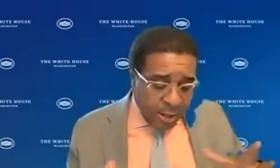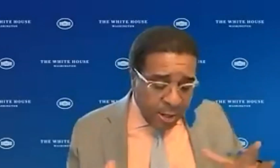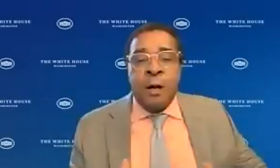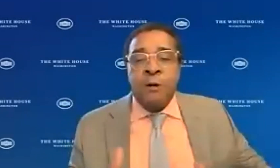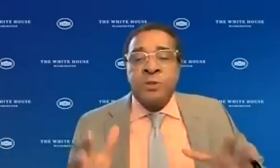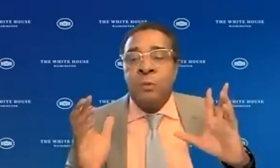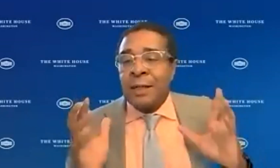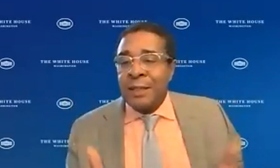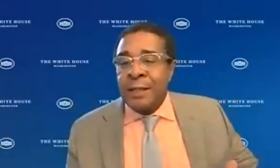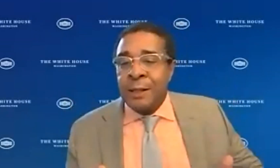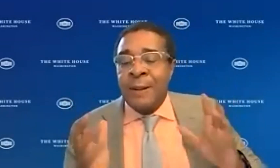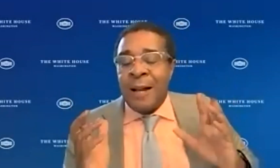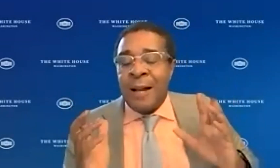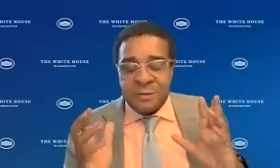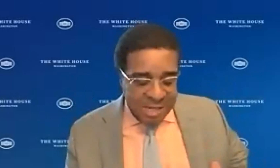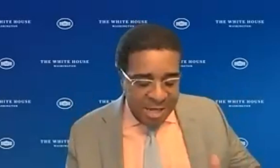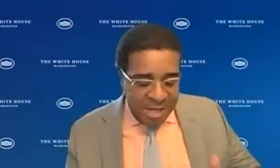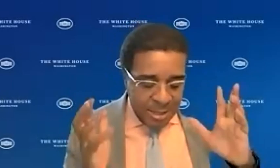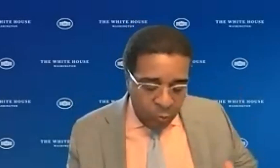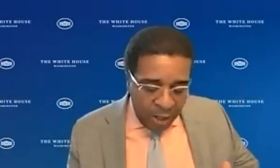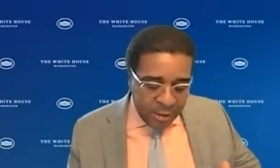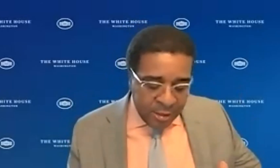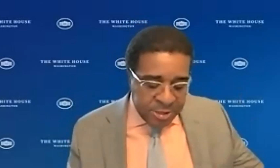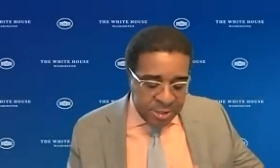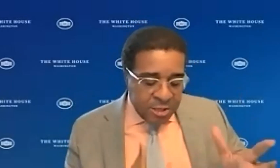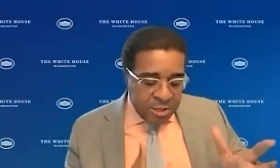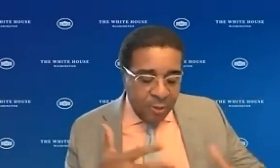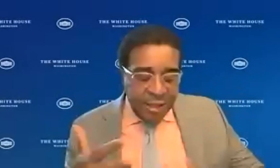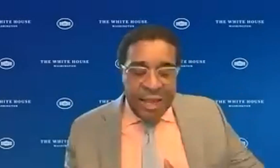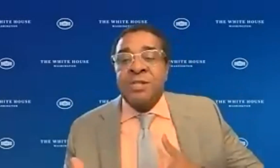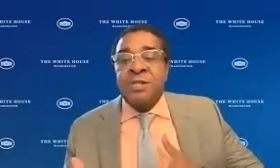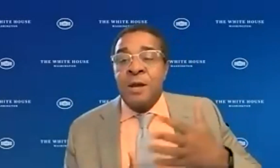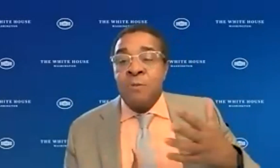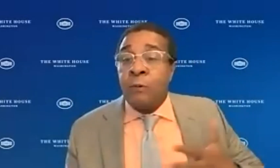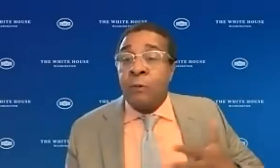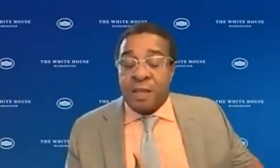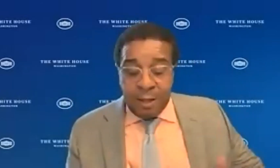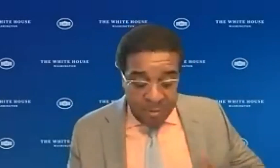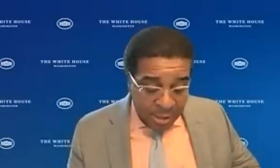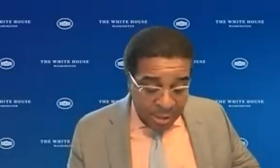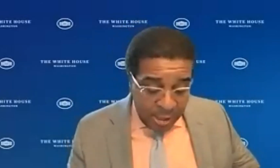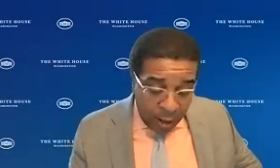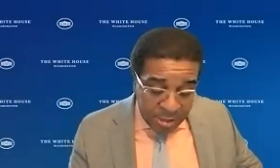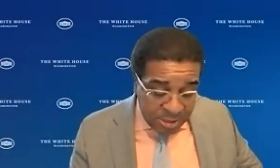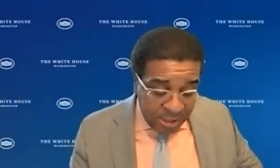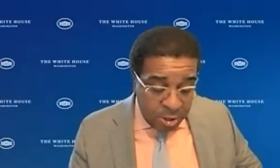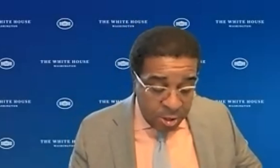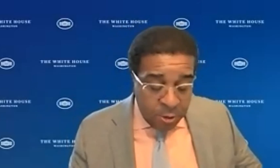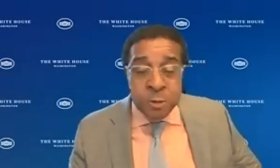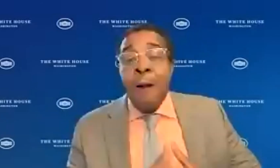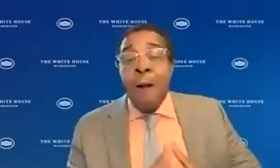House, there were those who were clear about the need and the awareness to engage and work with the community on this